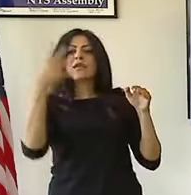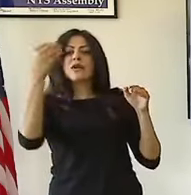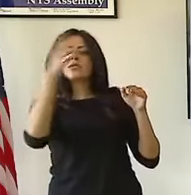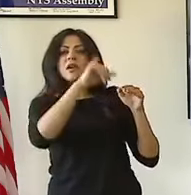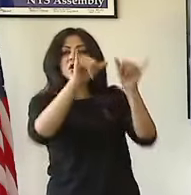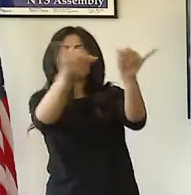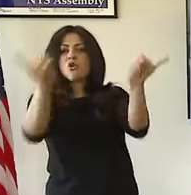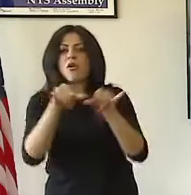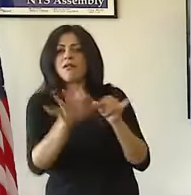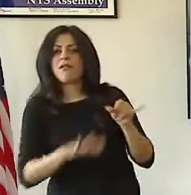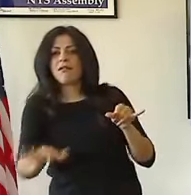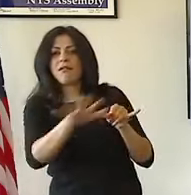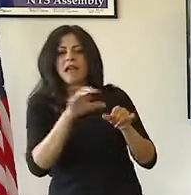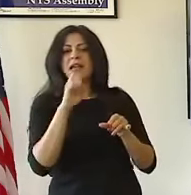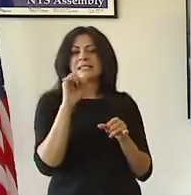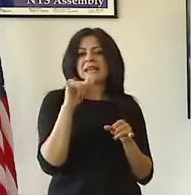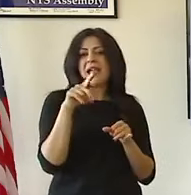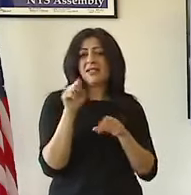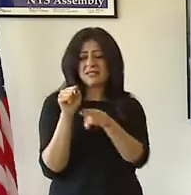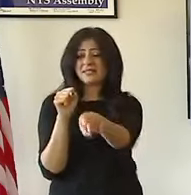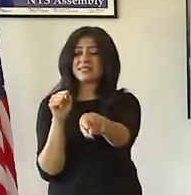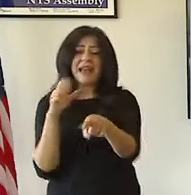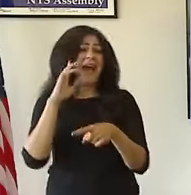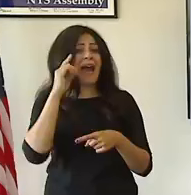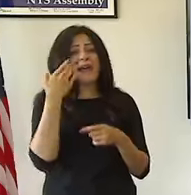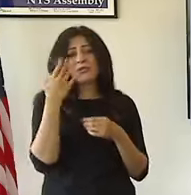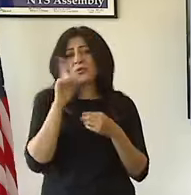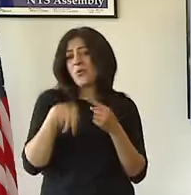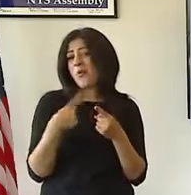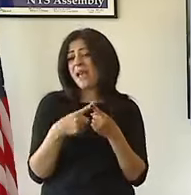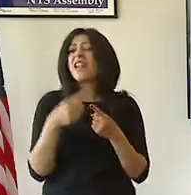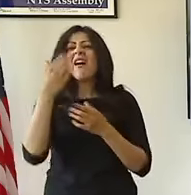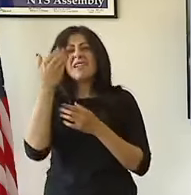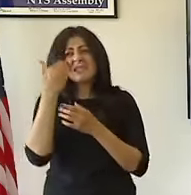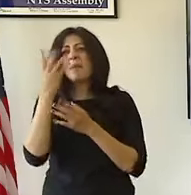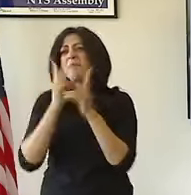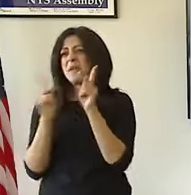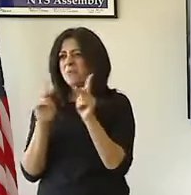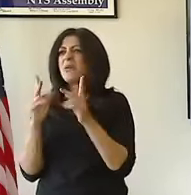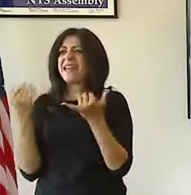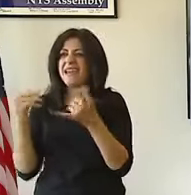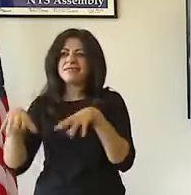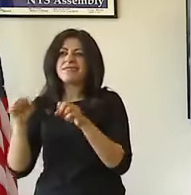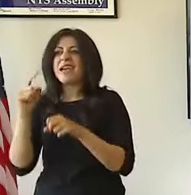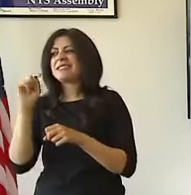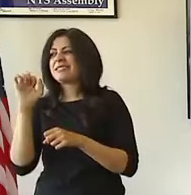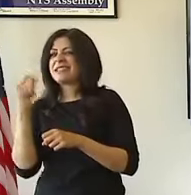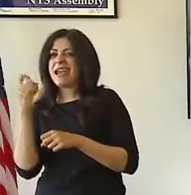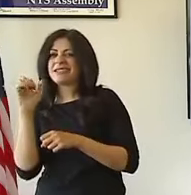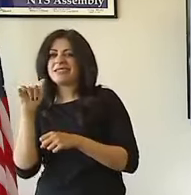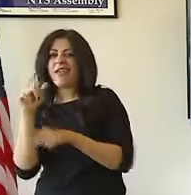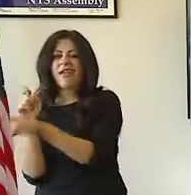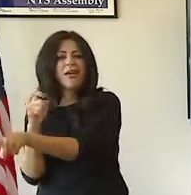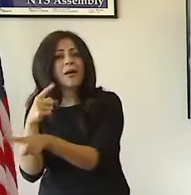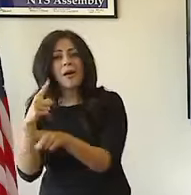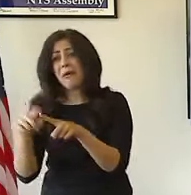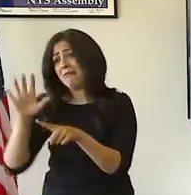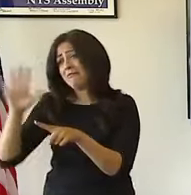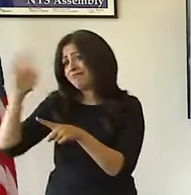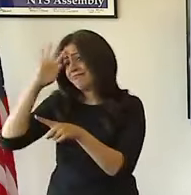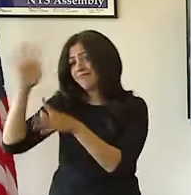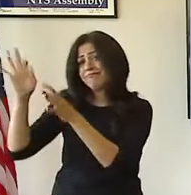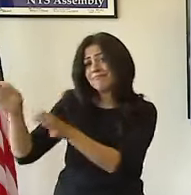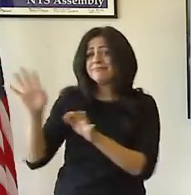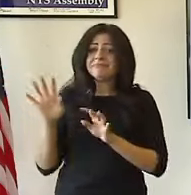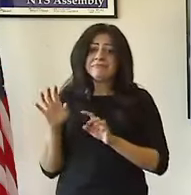are people who are hosting tag sales. That's between you and your local municipality. But we believe, I think offhand, Phase 4 includes yard